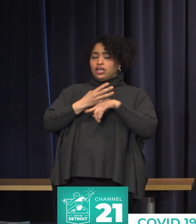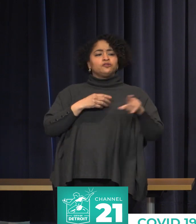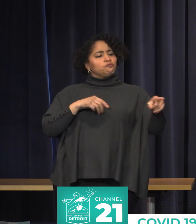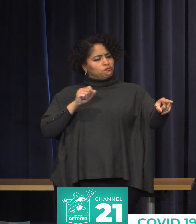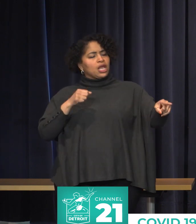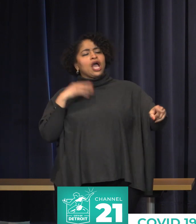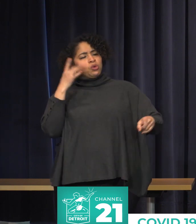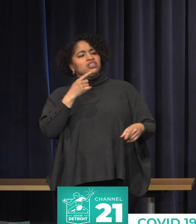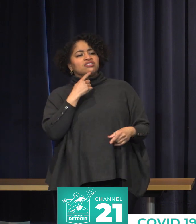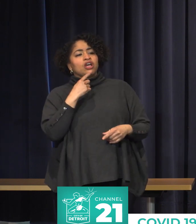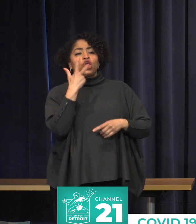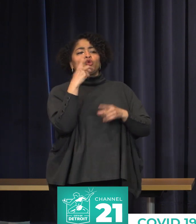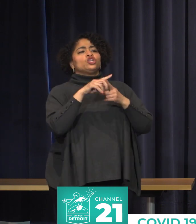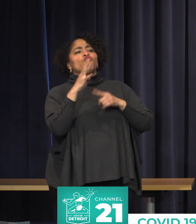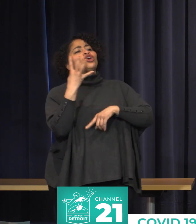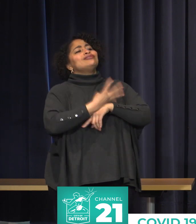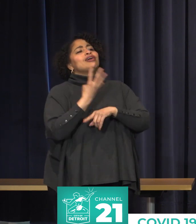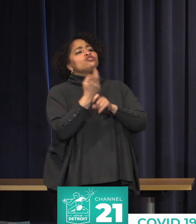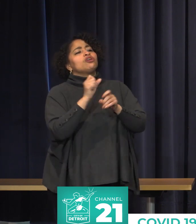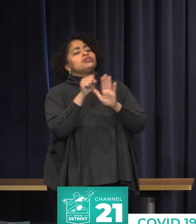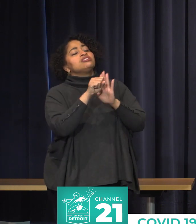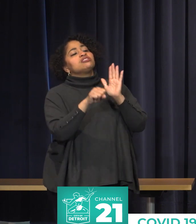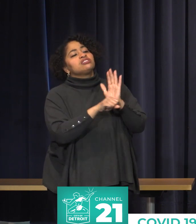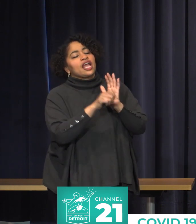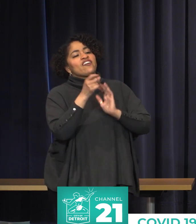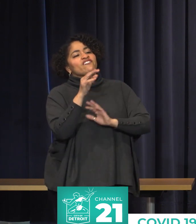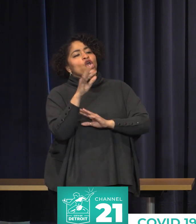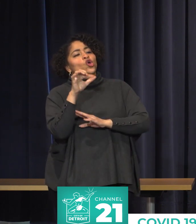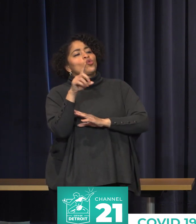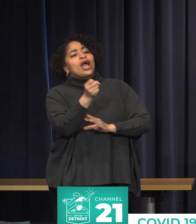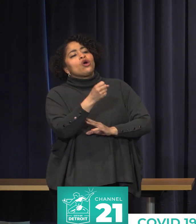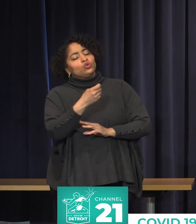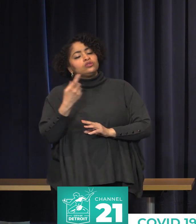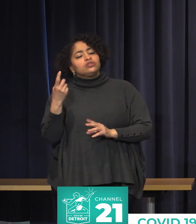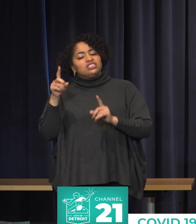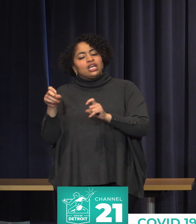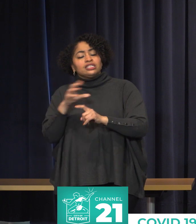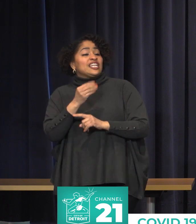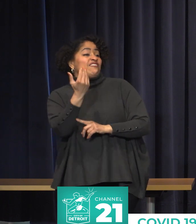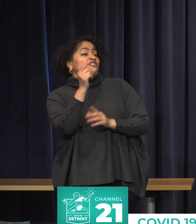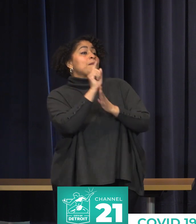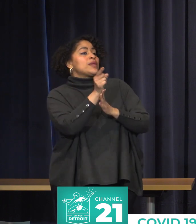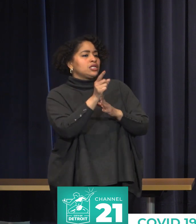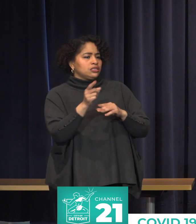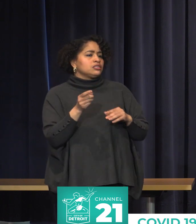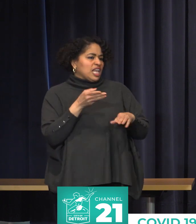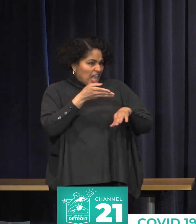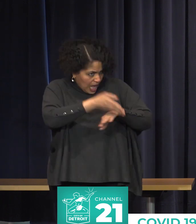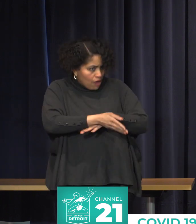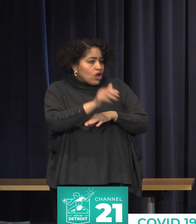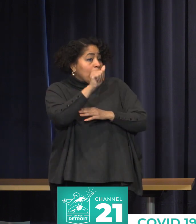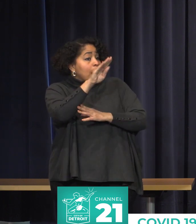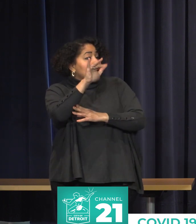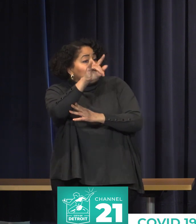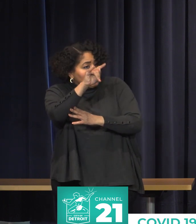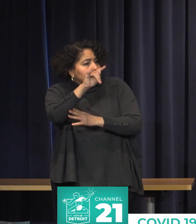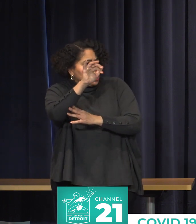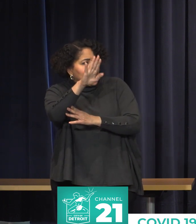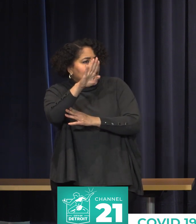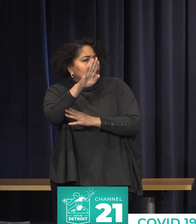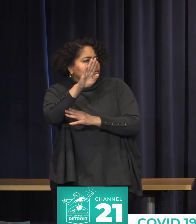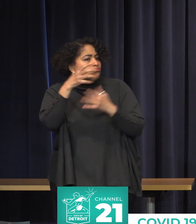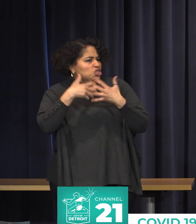out of our state fairgrounds test site, and it'll be 15 minutes when the Abbott lab machines get